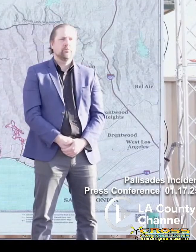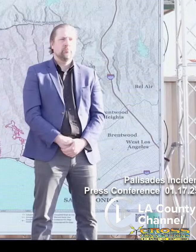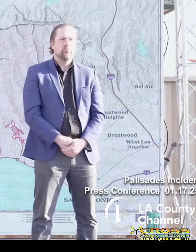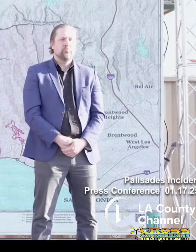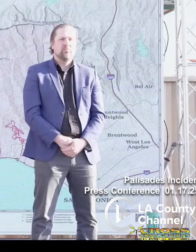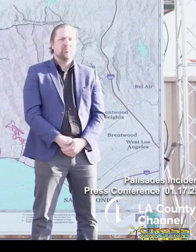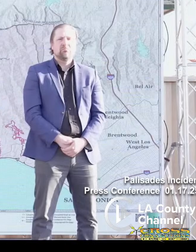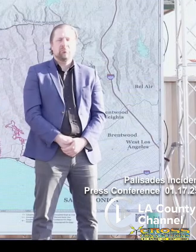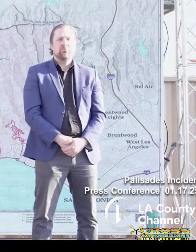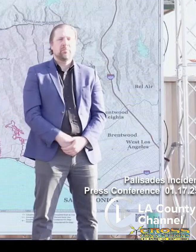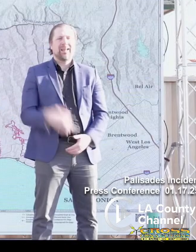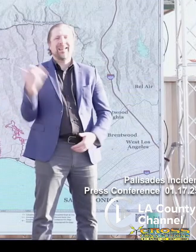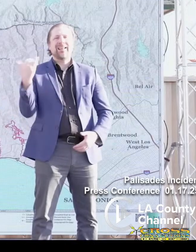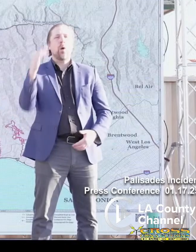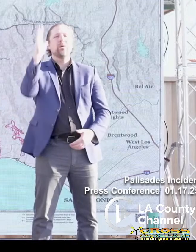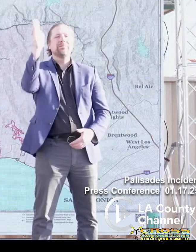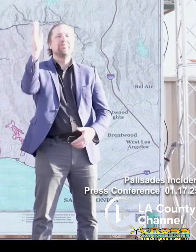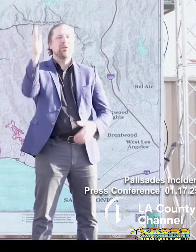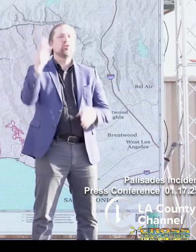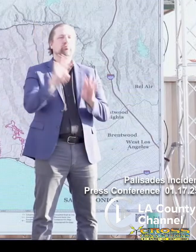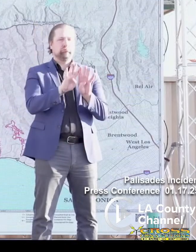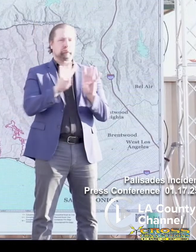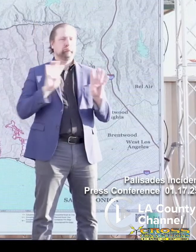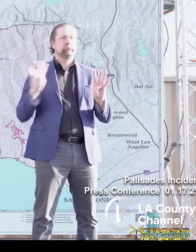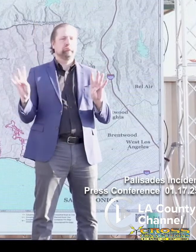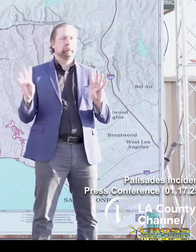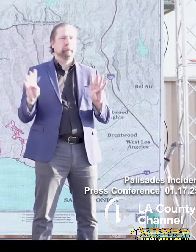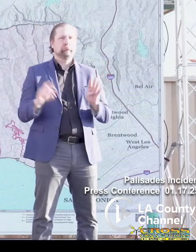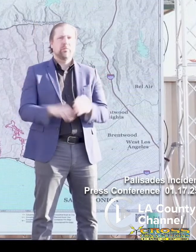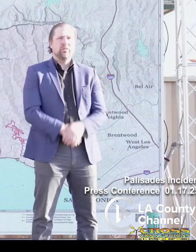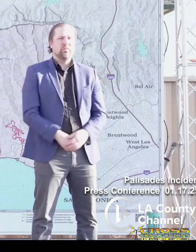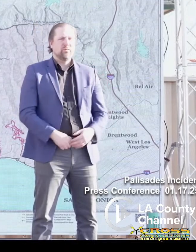I'd now like to invite all the speakers up to the stage.